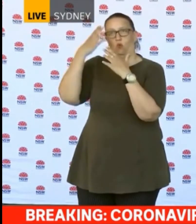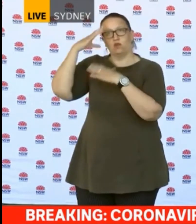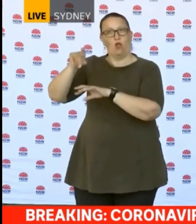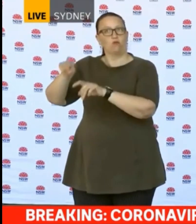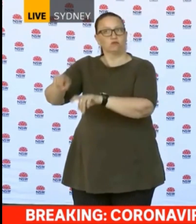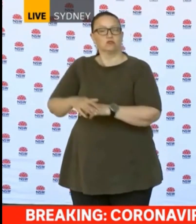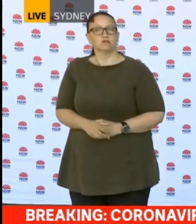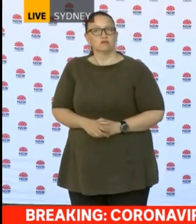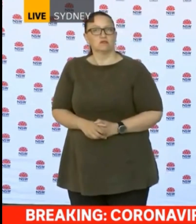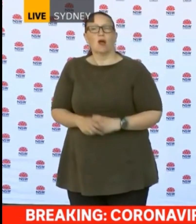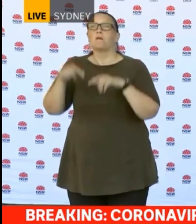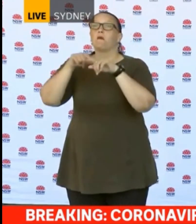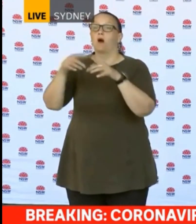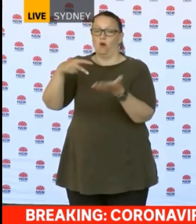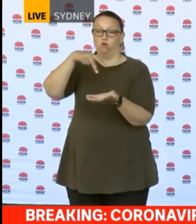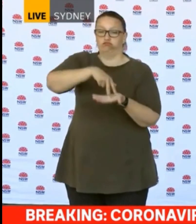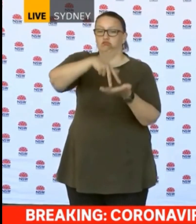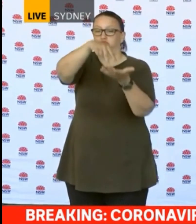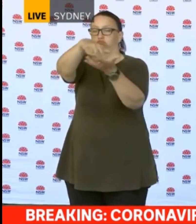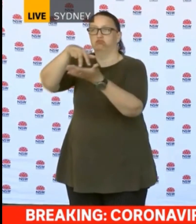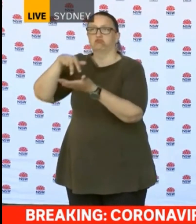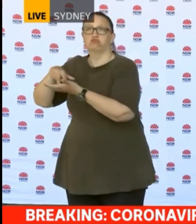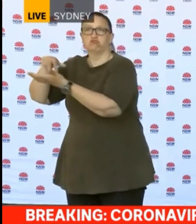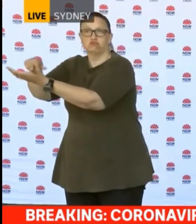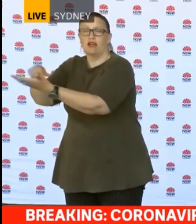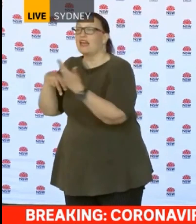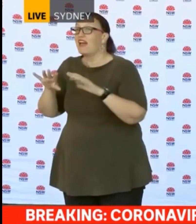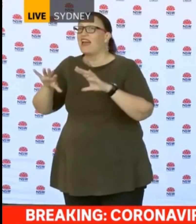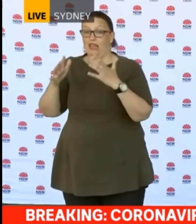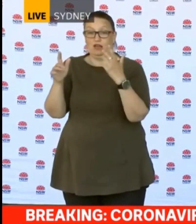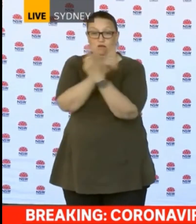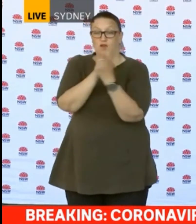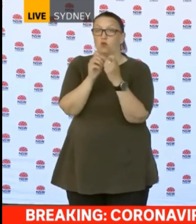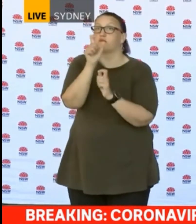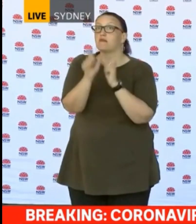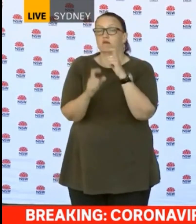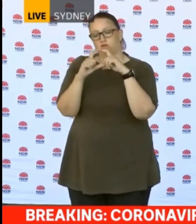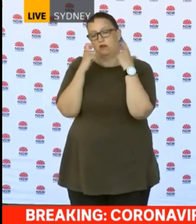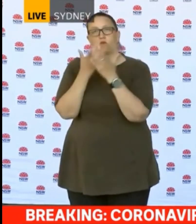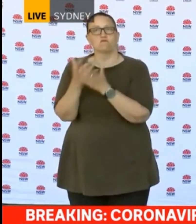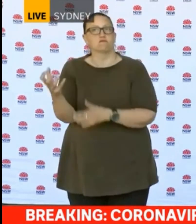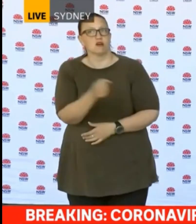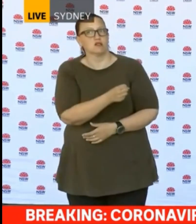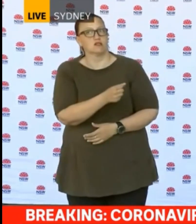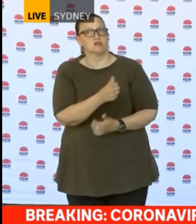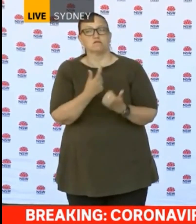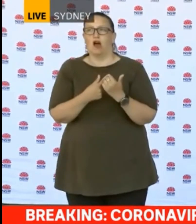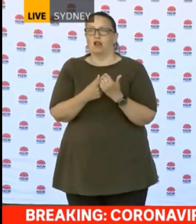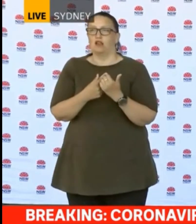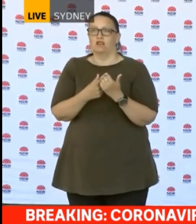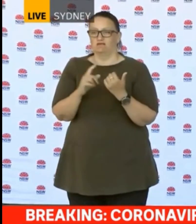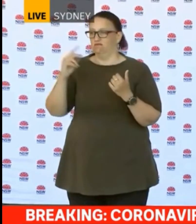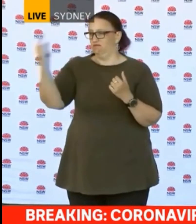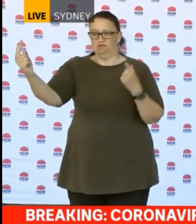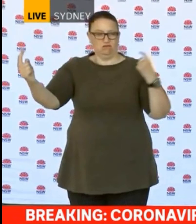think, would have been based on where they were located or their contact, and if they had any thought of having any contact or any